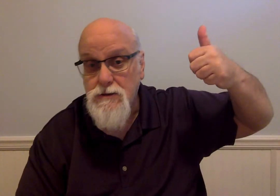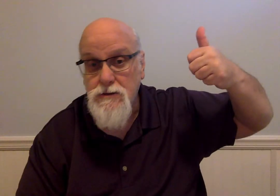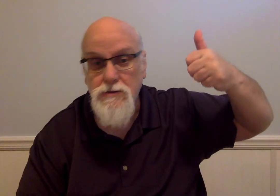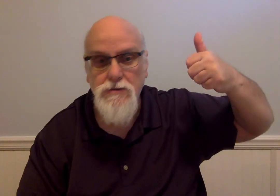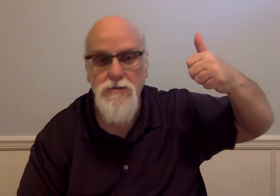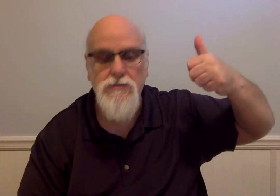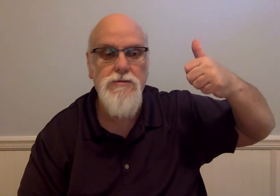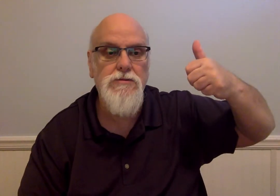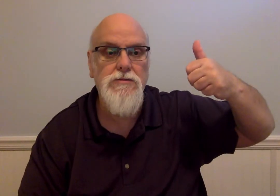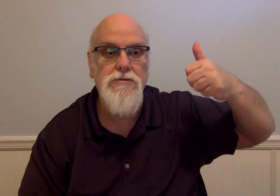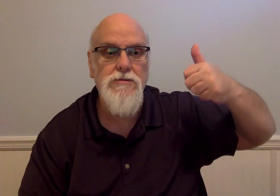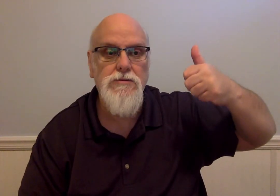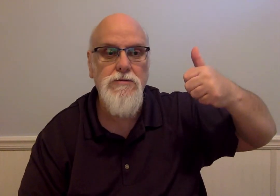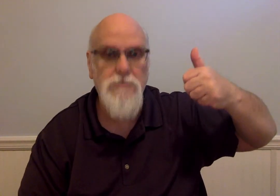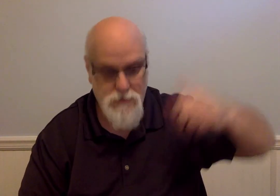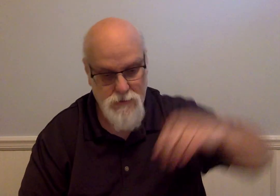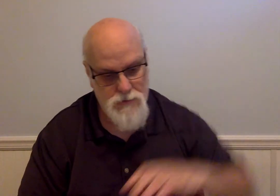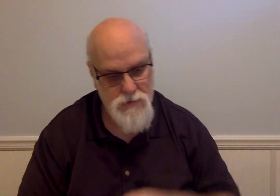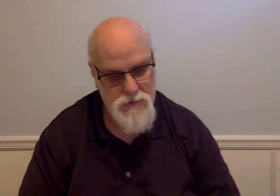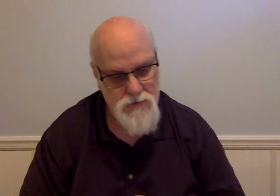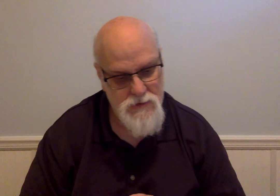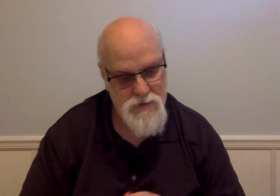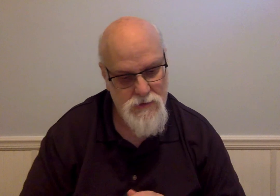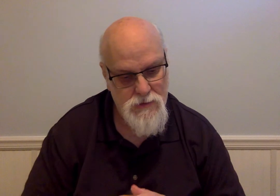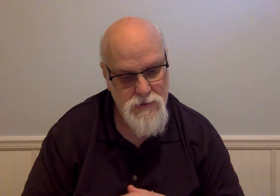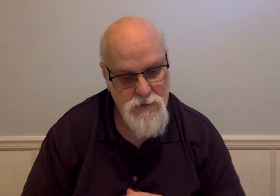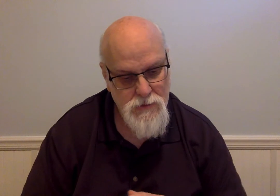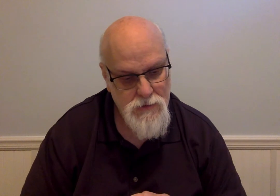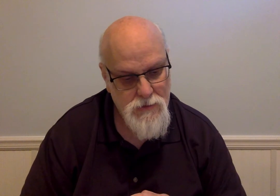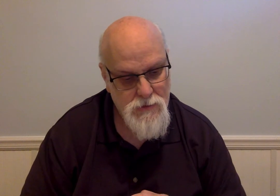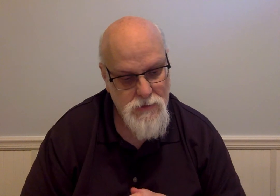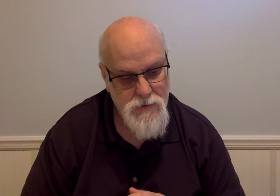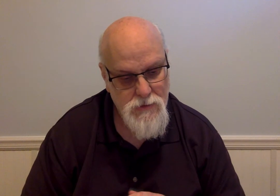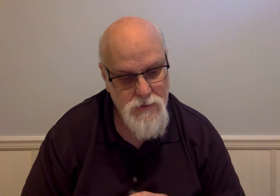That has a little bit more emphasis on it. You're the oldest of all the kids.